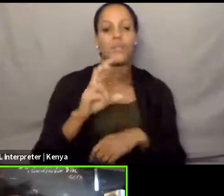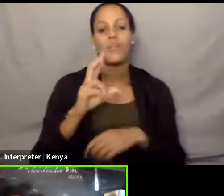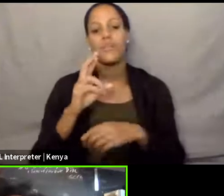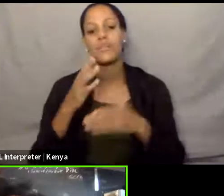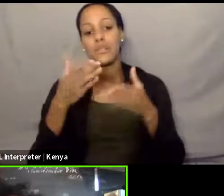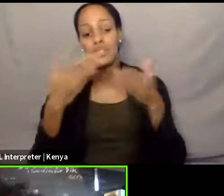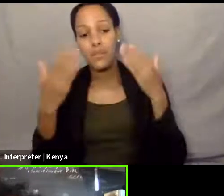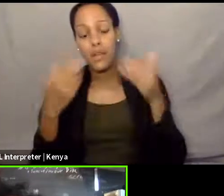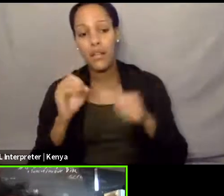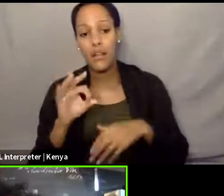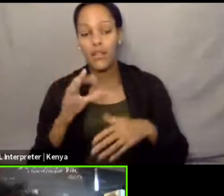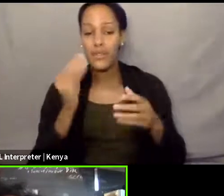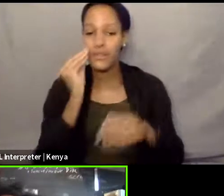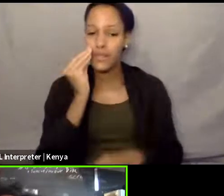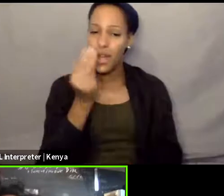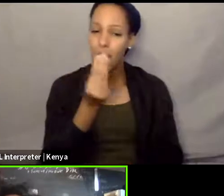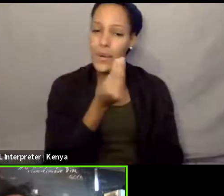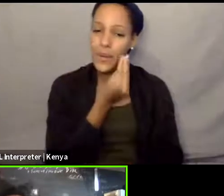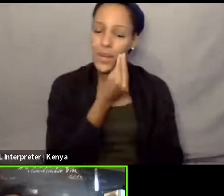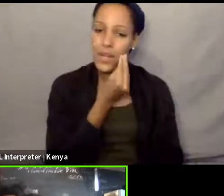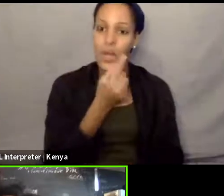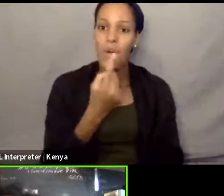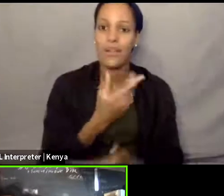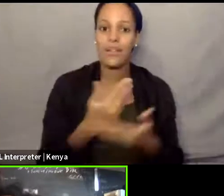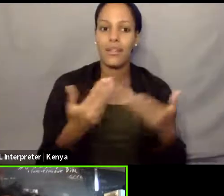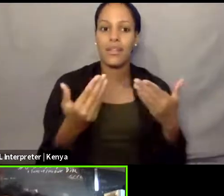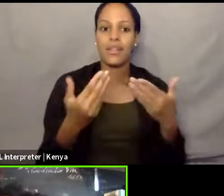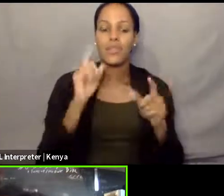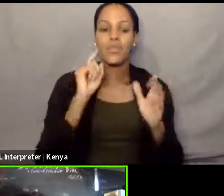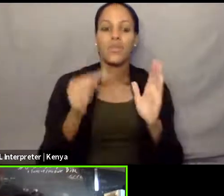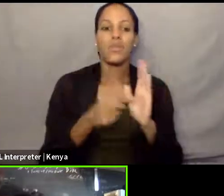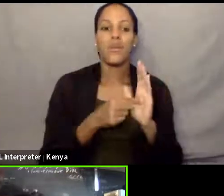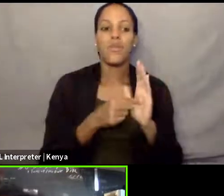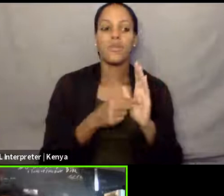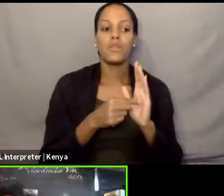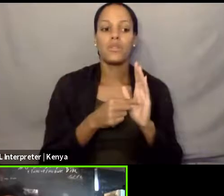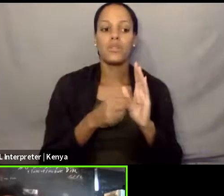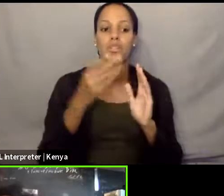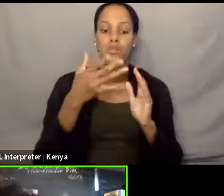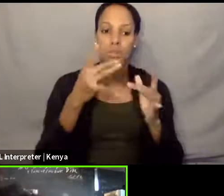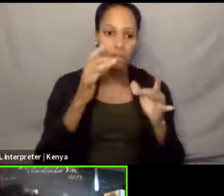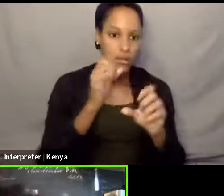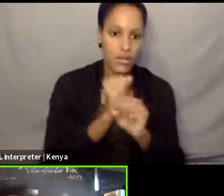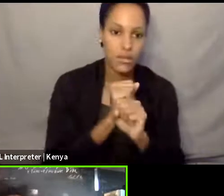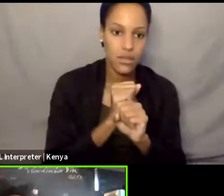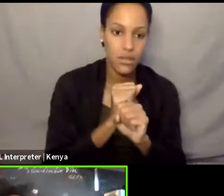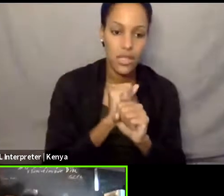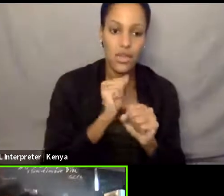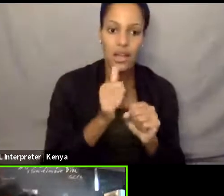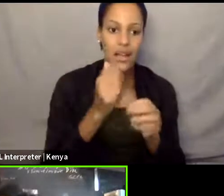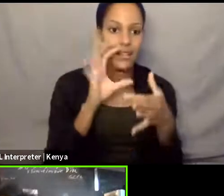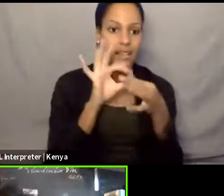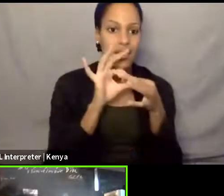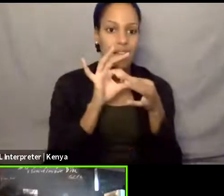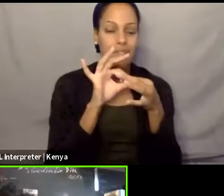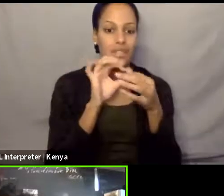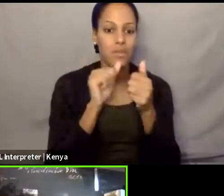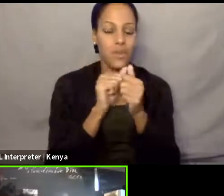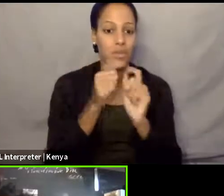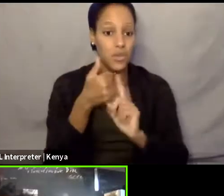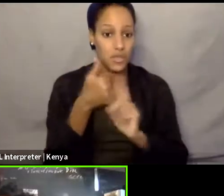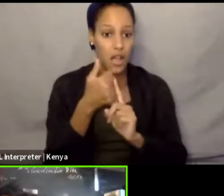flower, one of the things that you are drawn into very quickly is you're drawn out of yourself, actually, into something